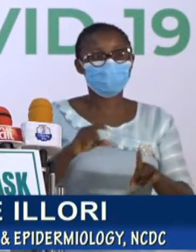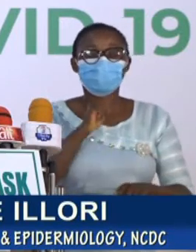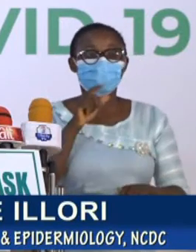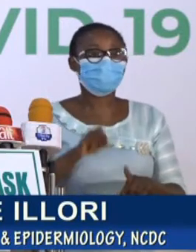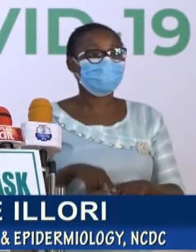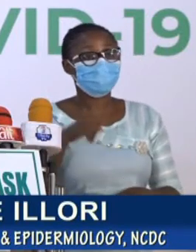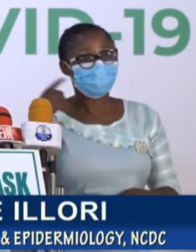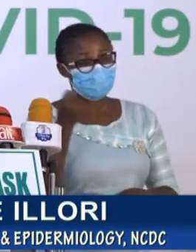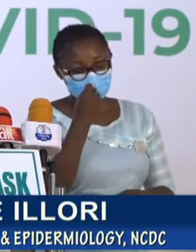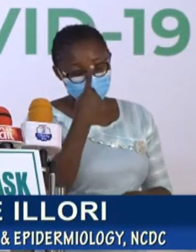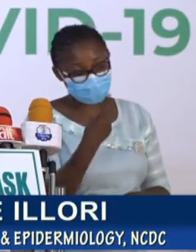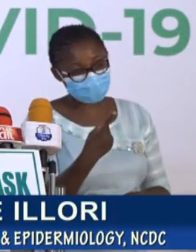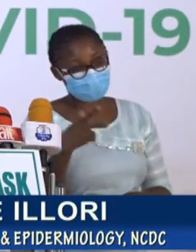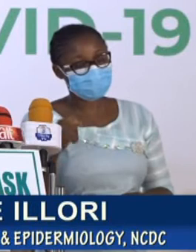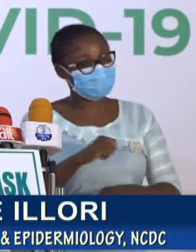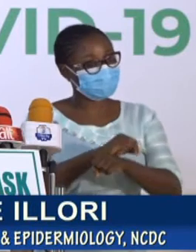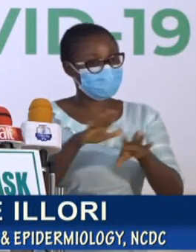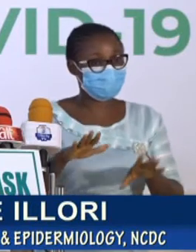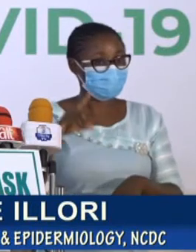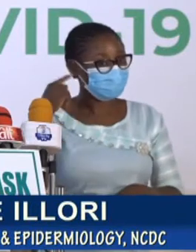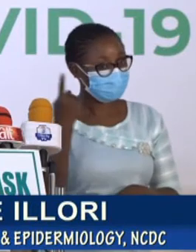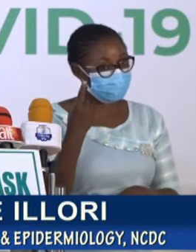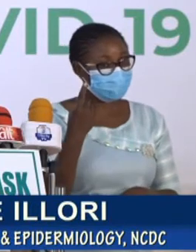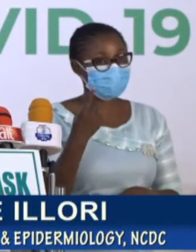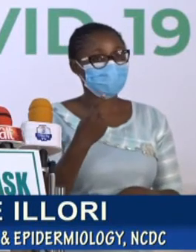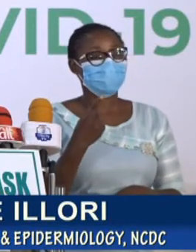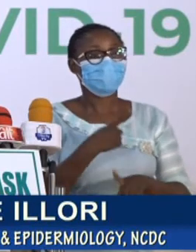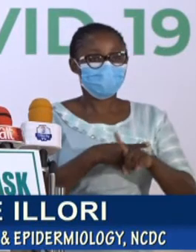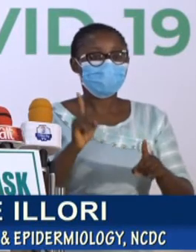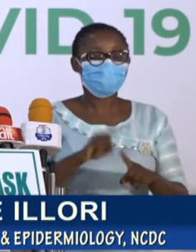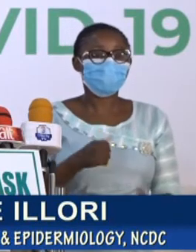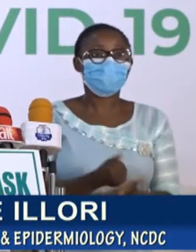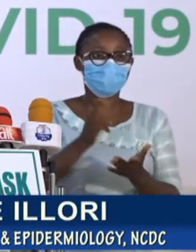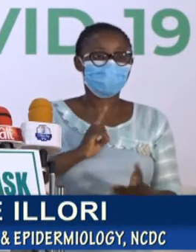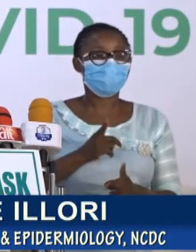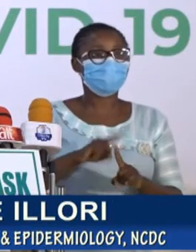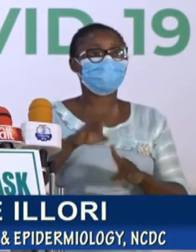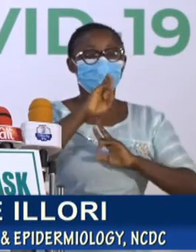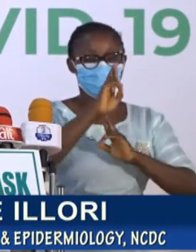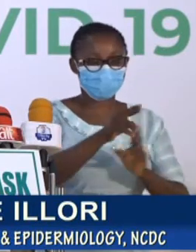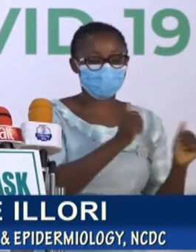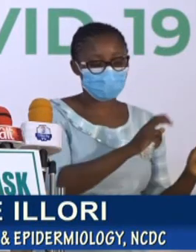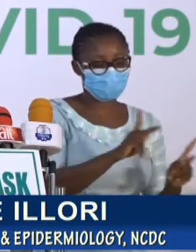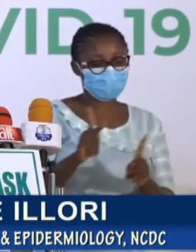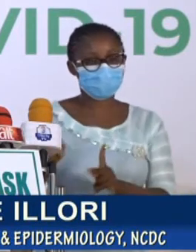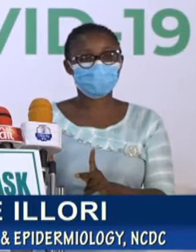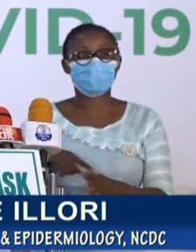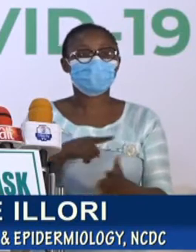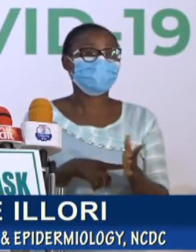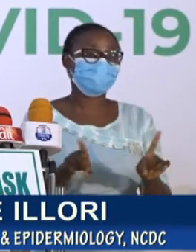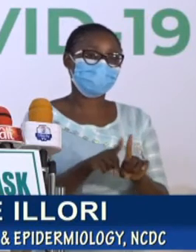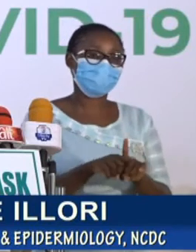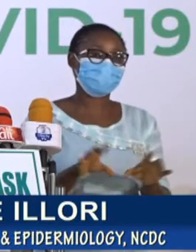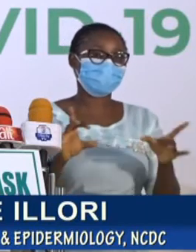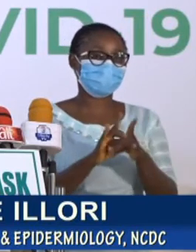only understanding the epidemiology of COVID within our context, but to help us to respond accordingly. This also